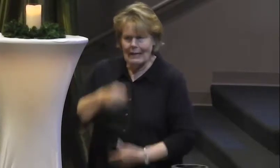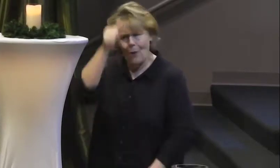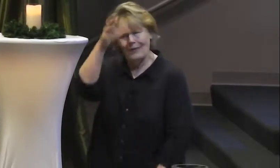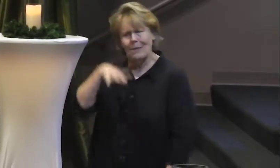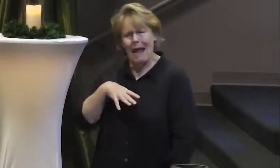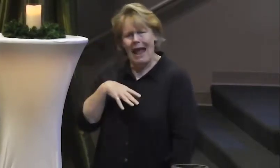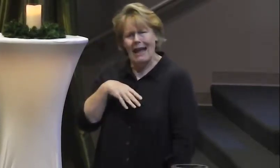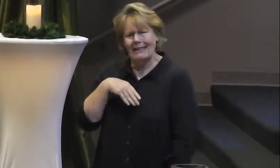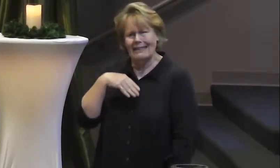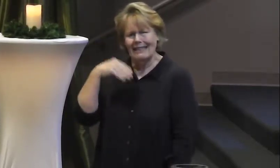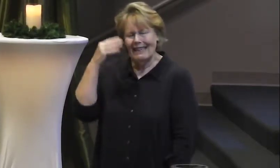3 times.